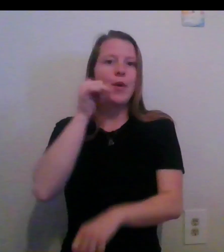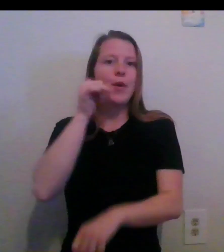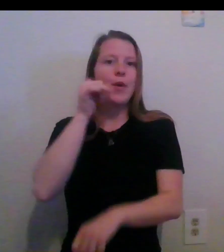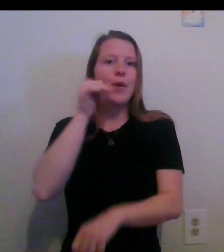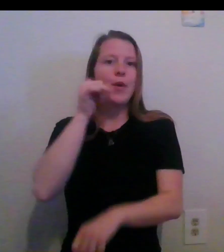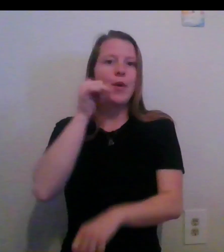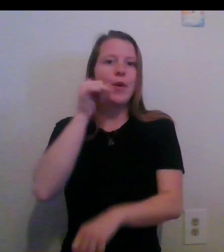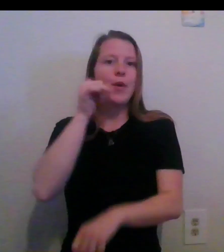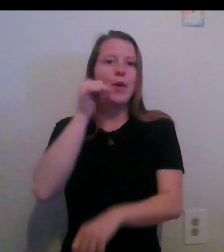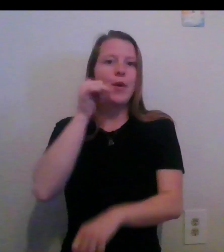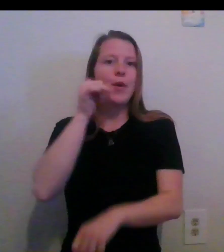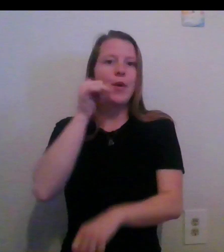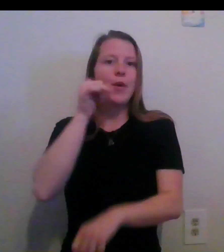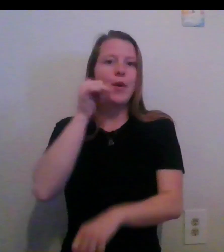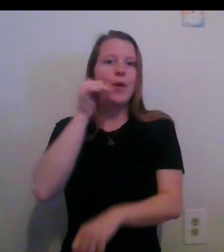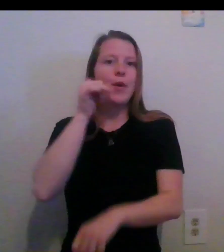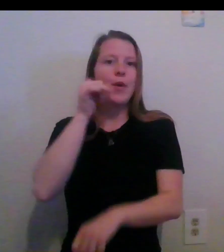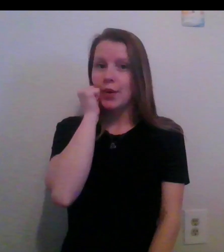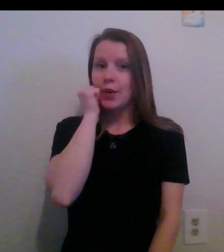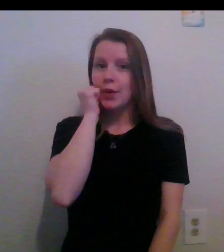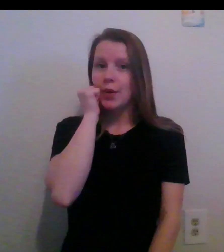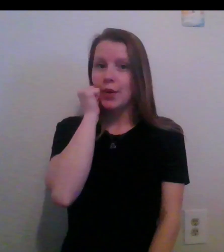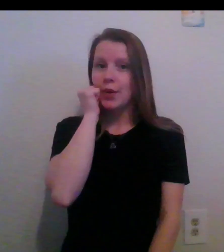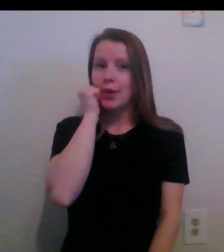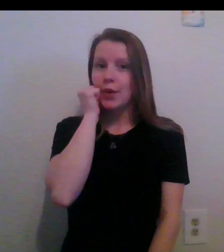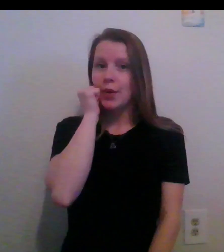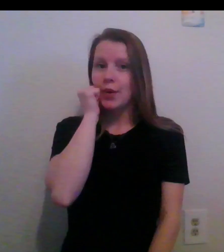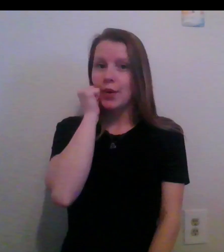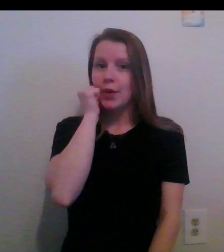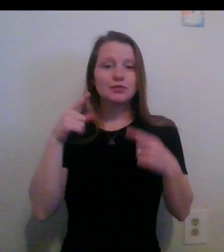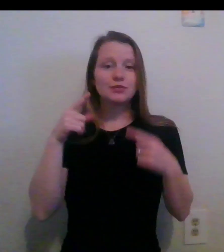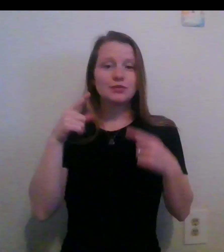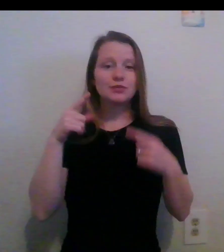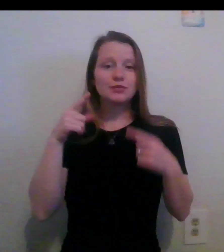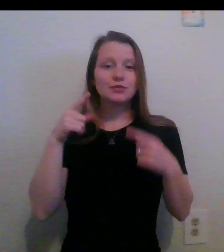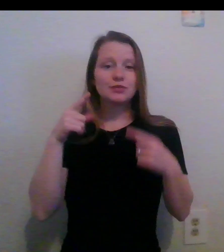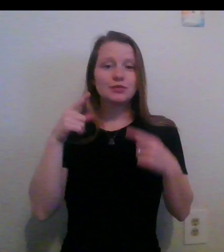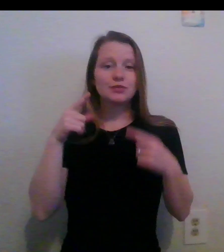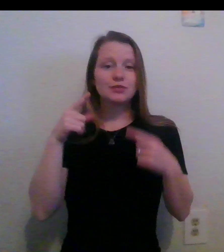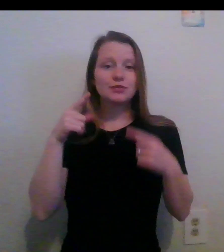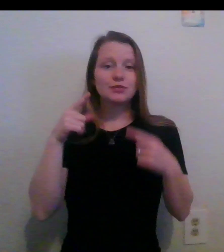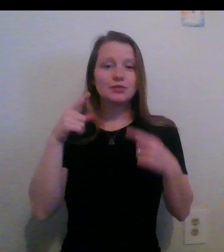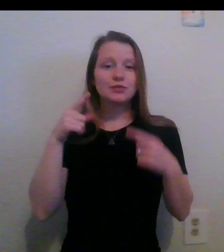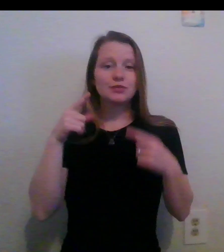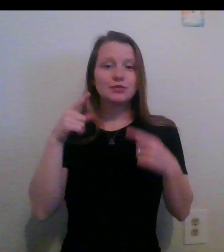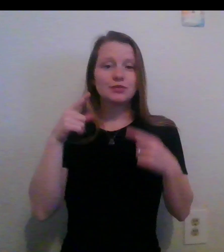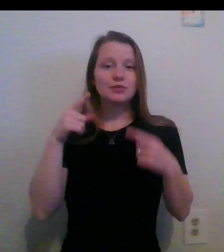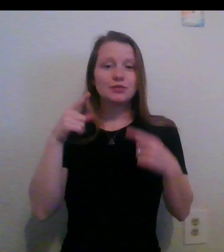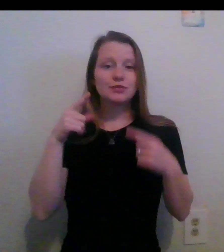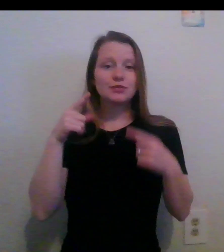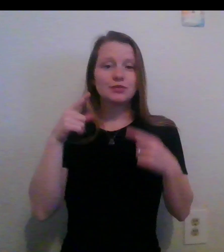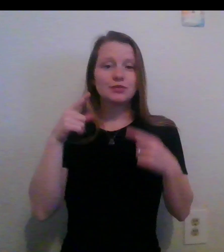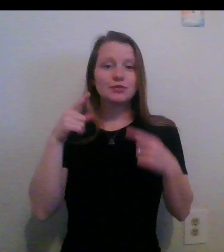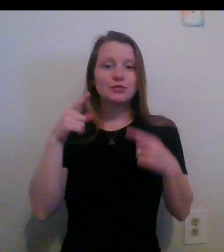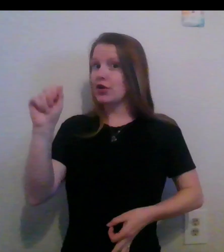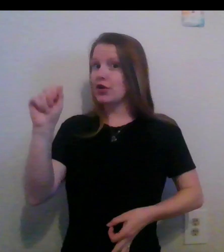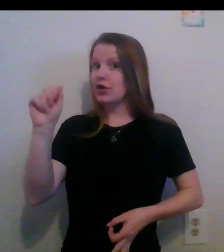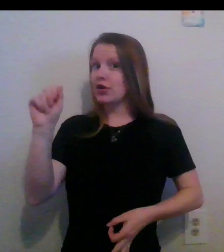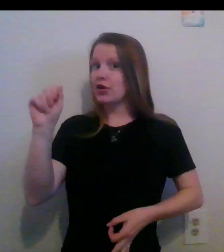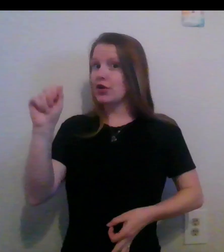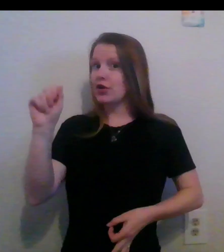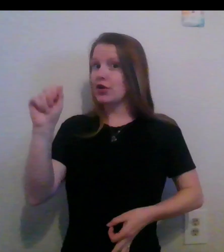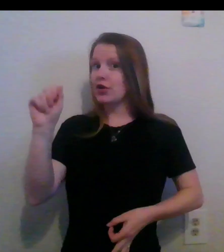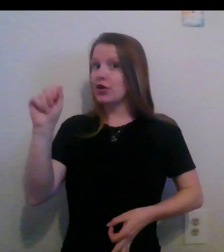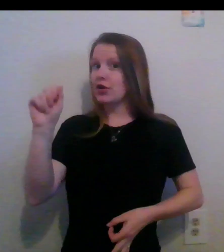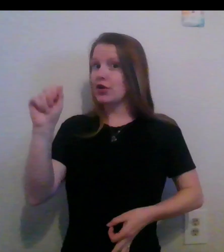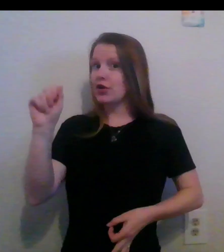inside you there are sexual organs called the ovaries, uterus, and vagina. Your body is also